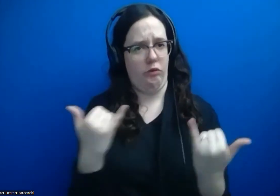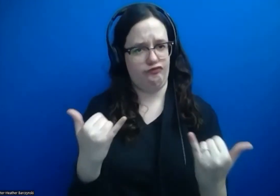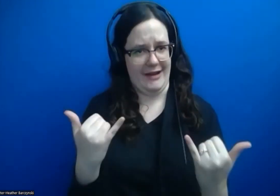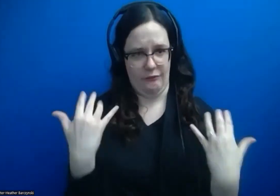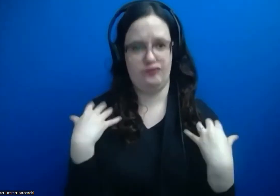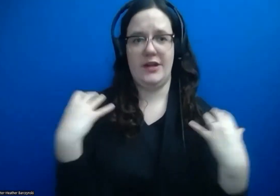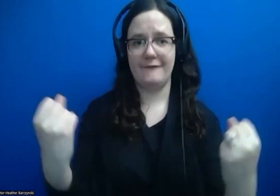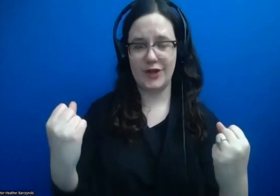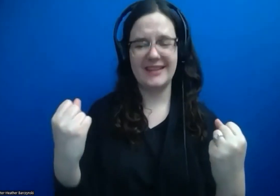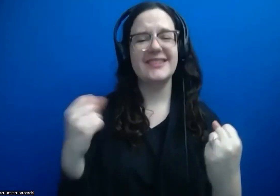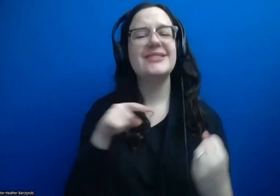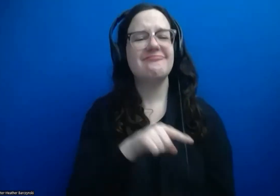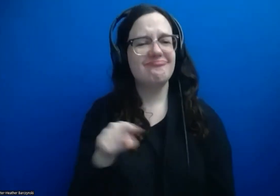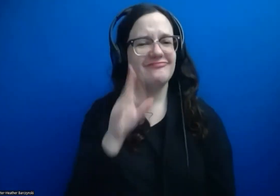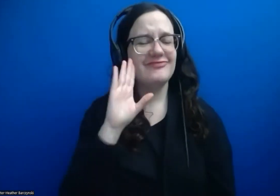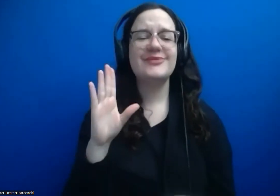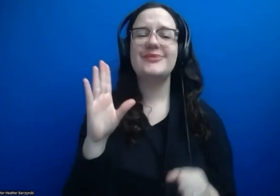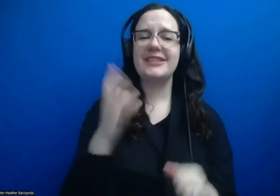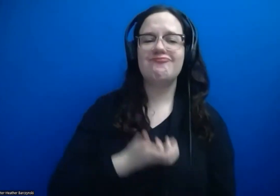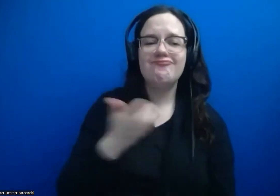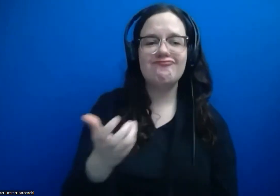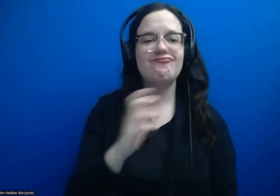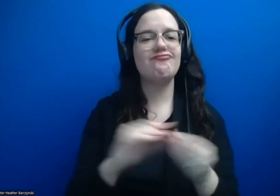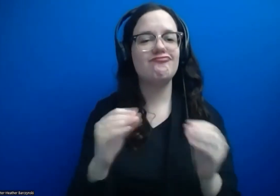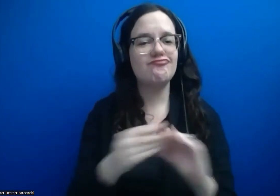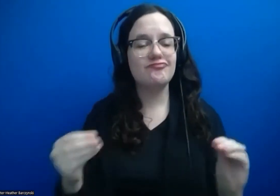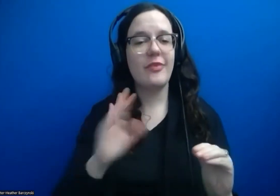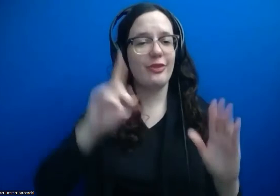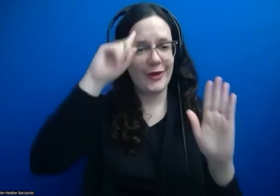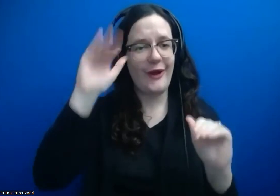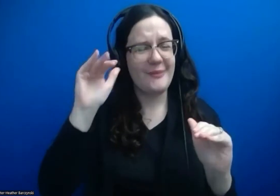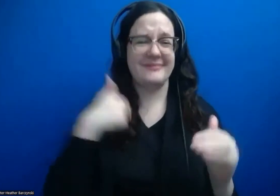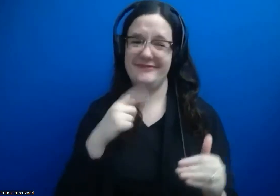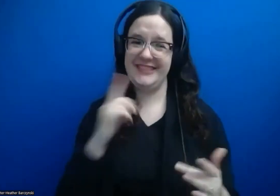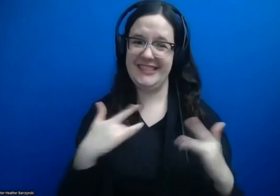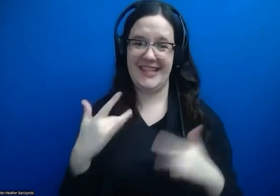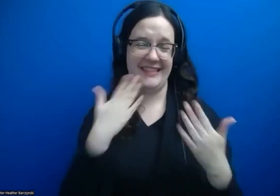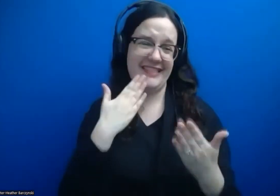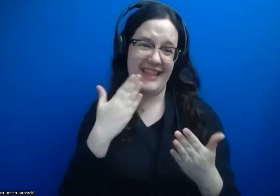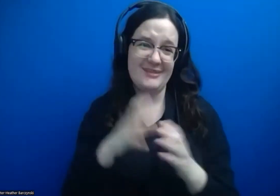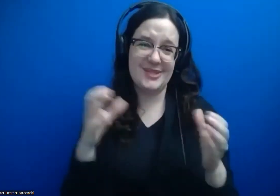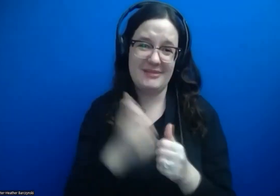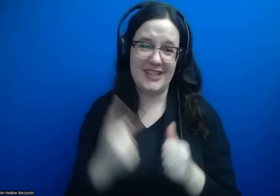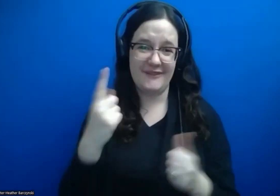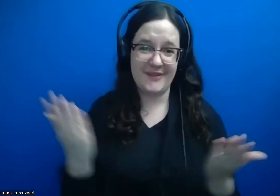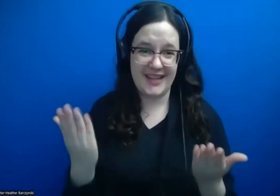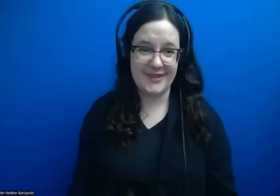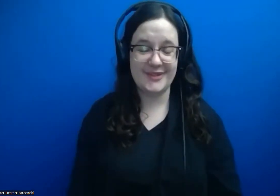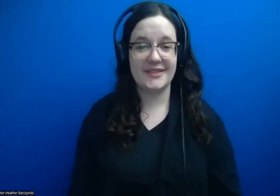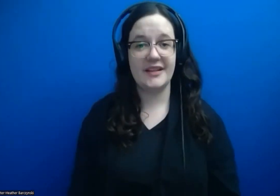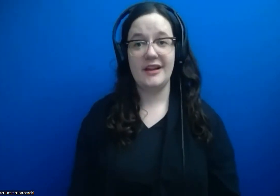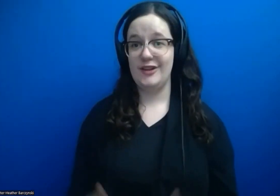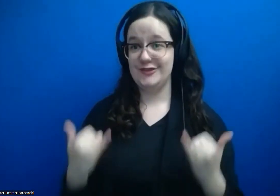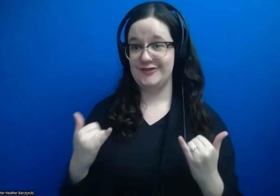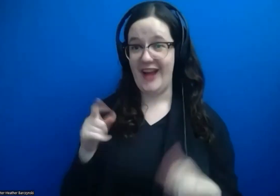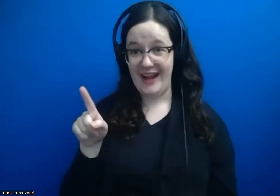hope. And I'm really excited. Thank you so much for everyone to be here. We are at 163 right now. I'm expecting it to go up by at